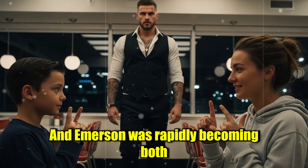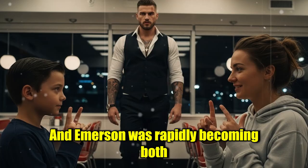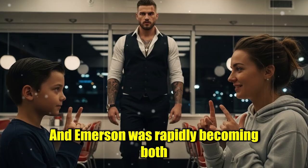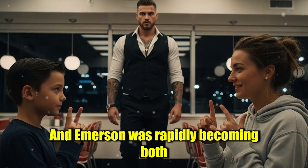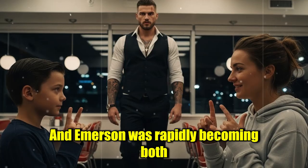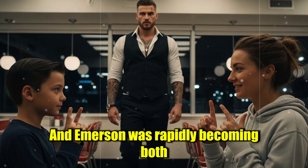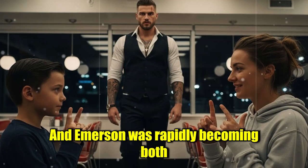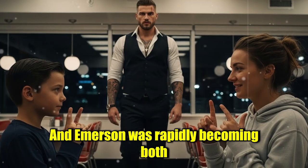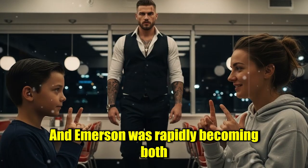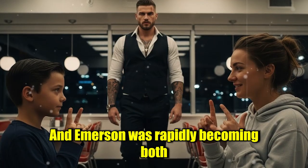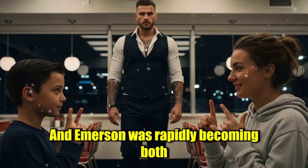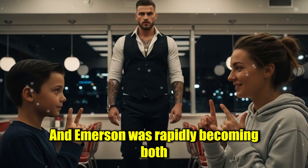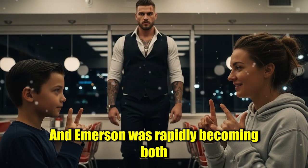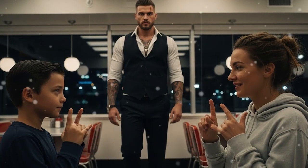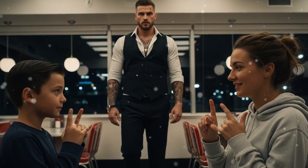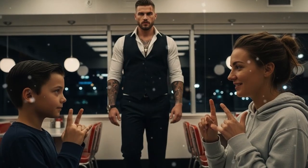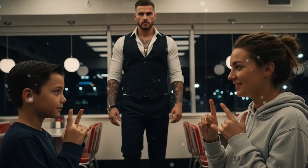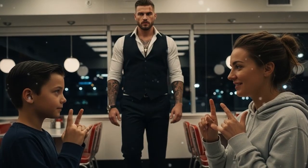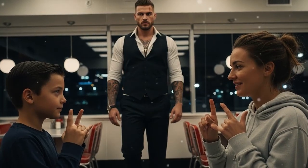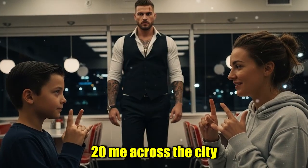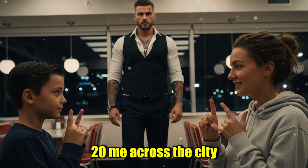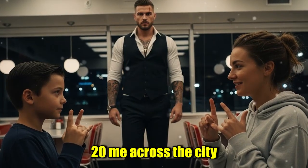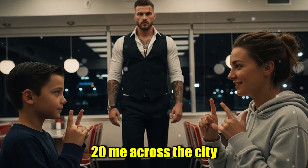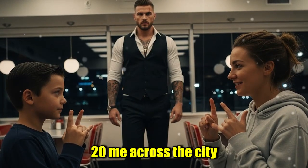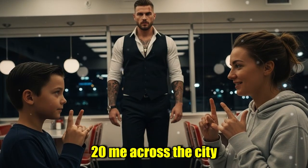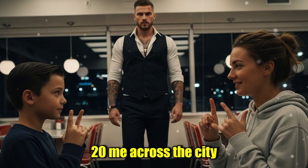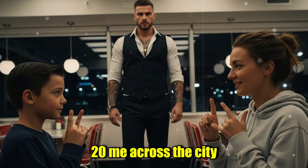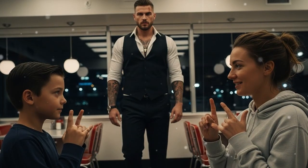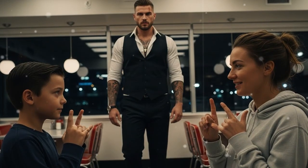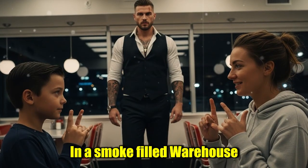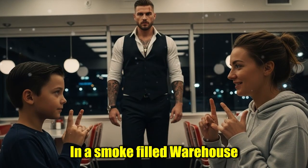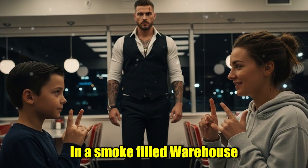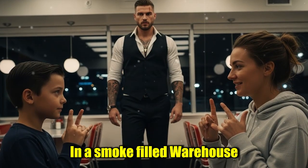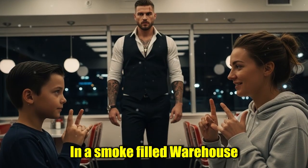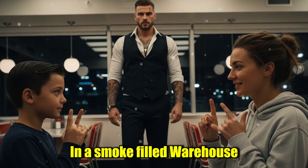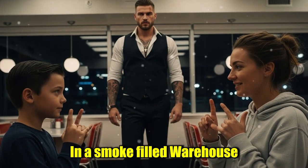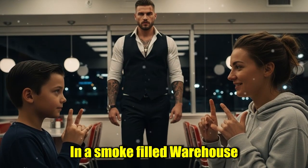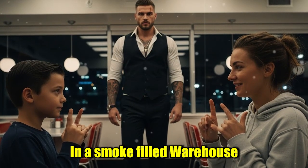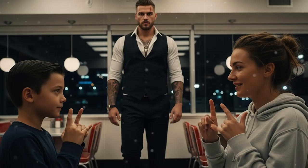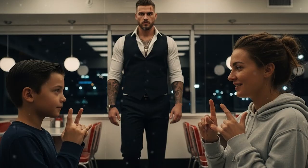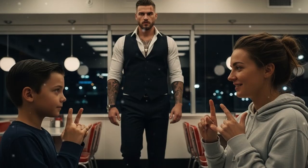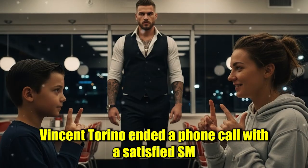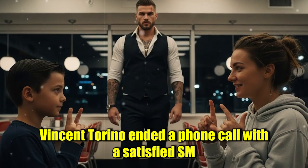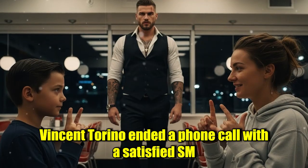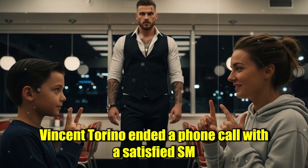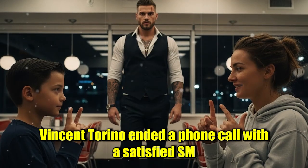And Emma Chin was rapidly becoming both. 20 miles across the city, in a smoke-filled warehouse, Vincent Torino